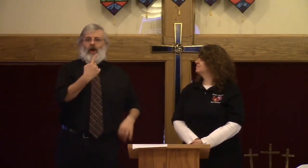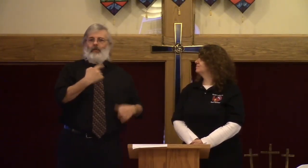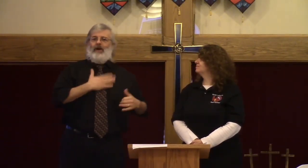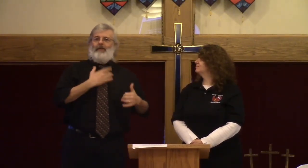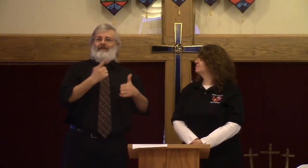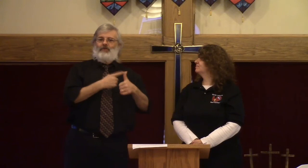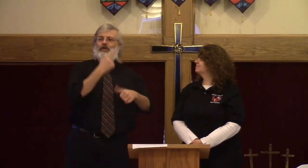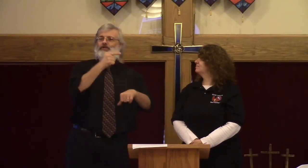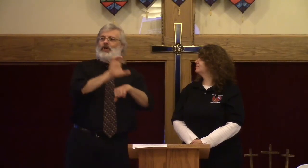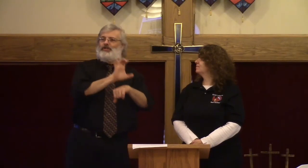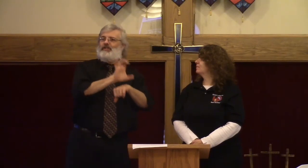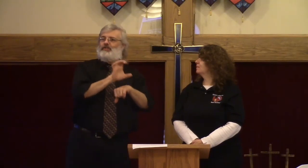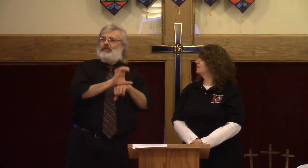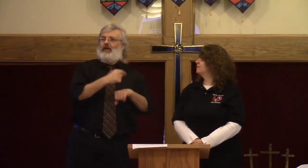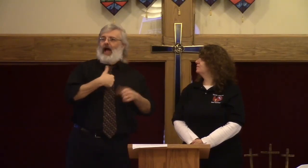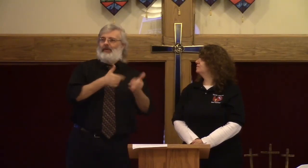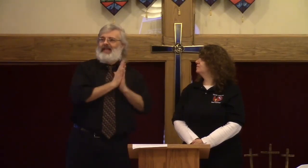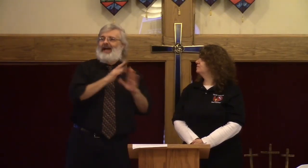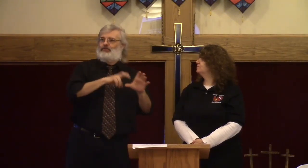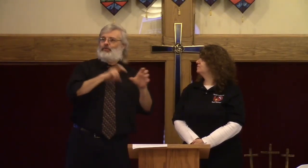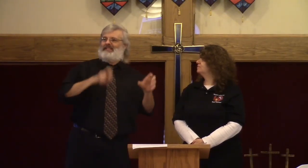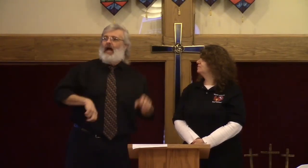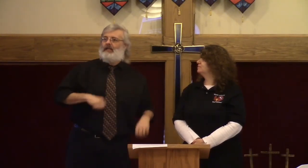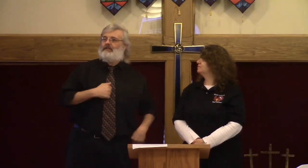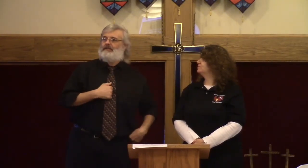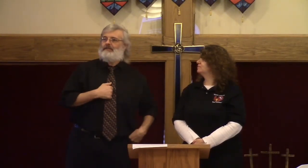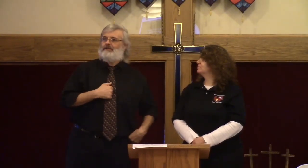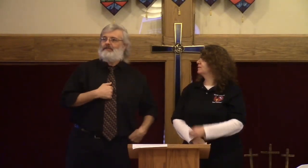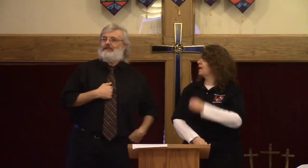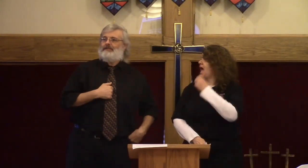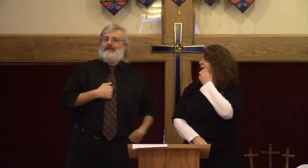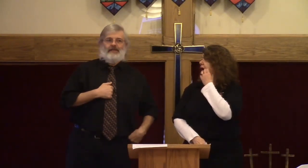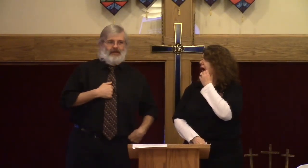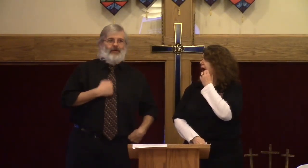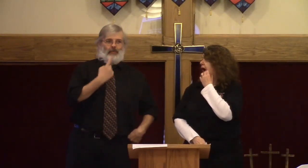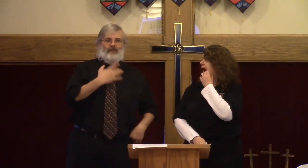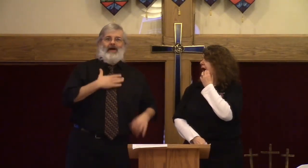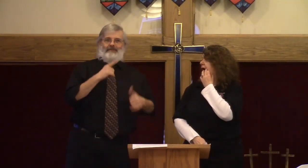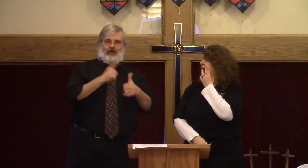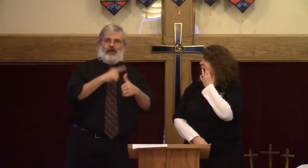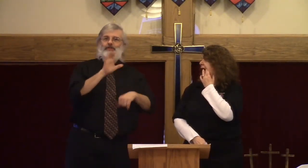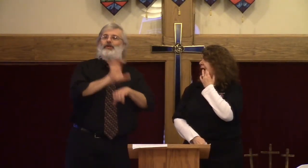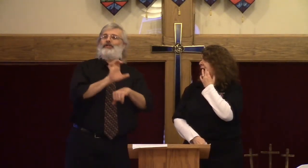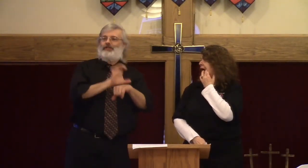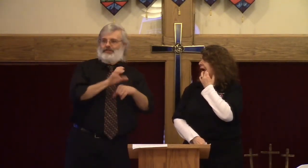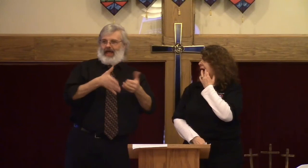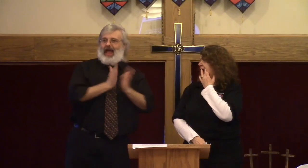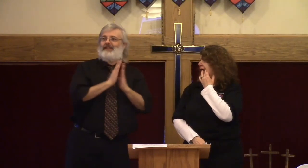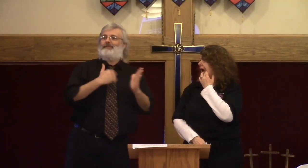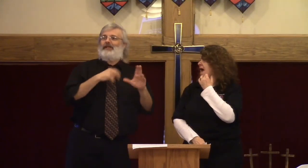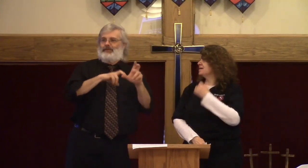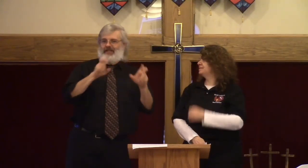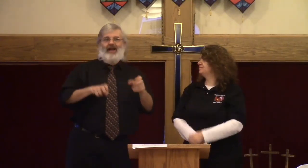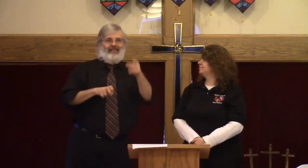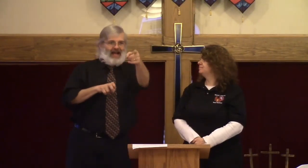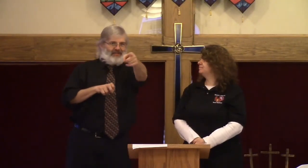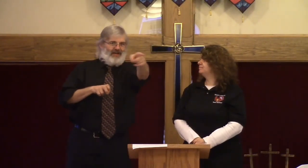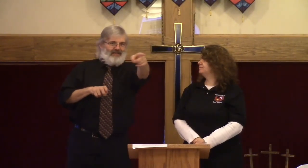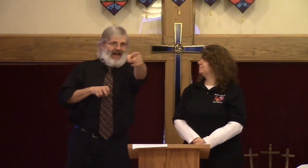One of my first churches, I was asked to resign. One of my first churches asked me to resign. And that's